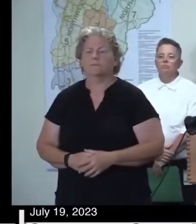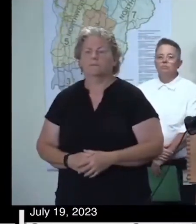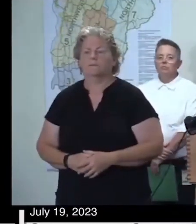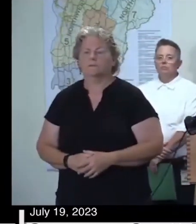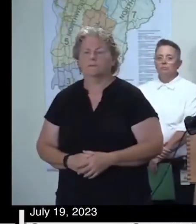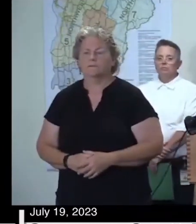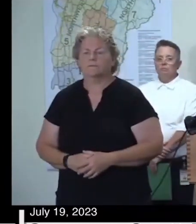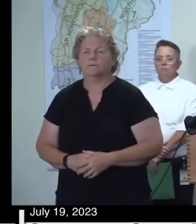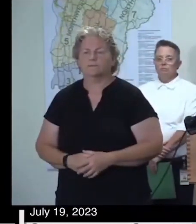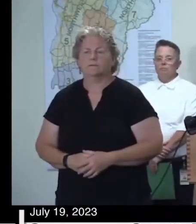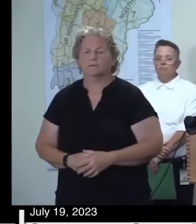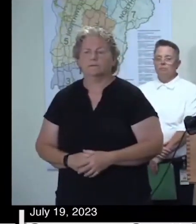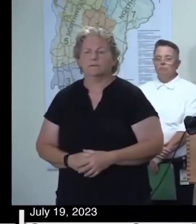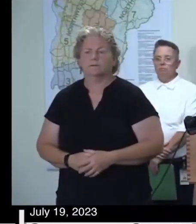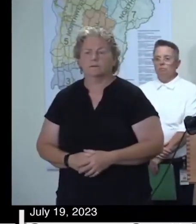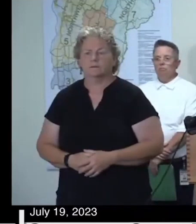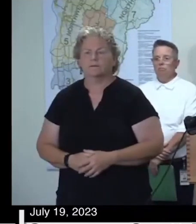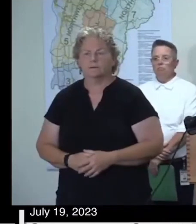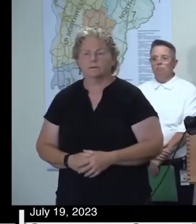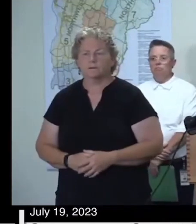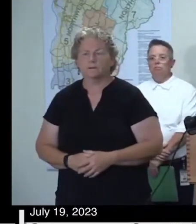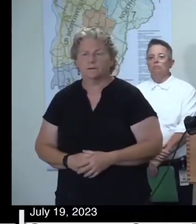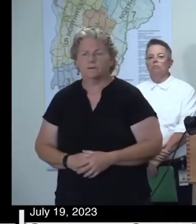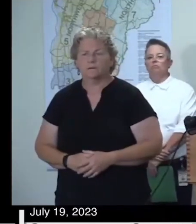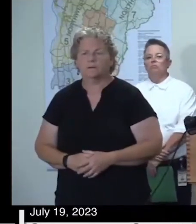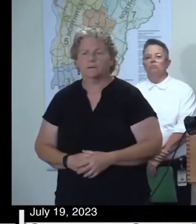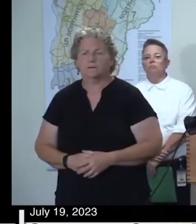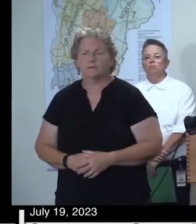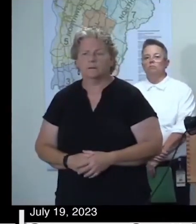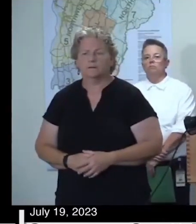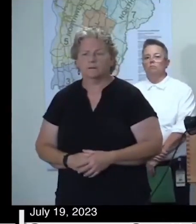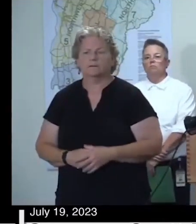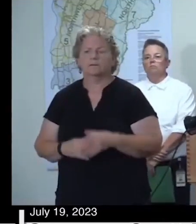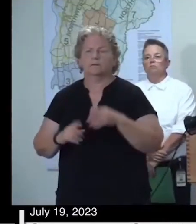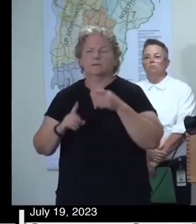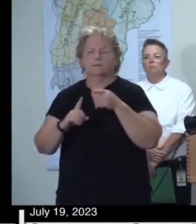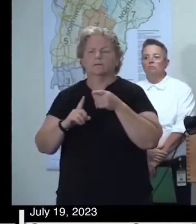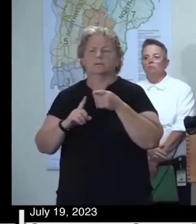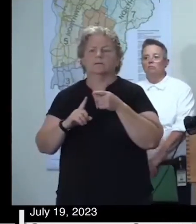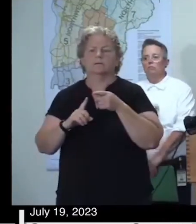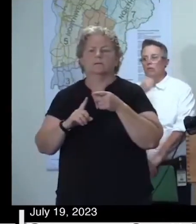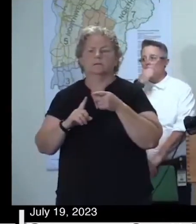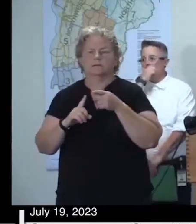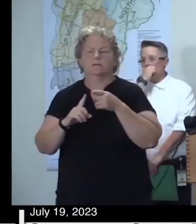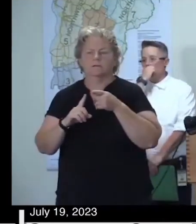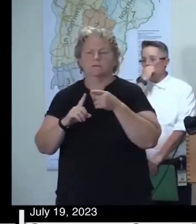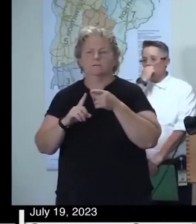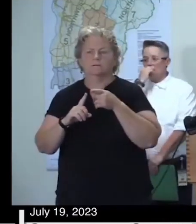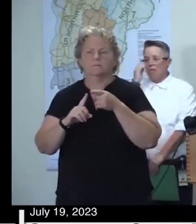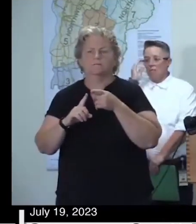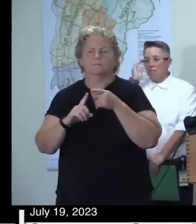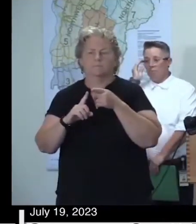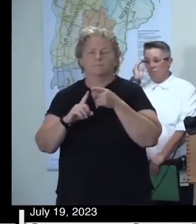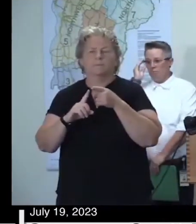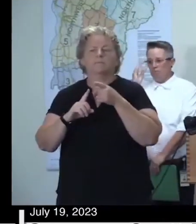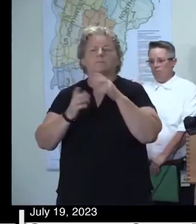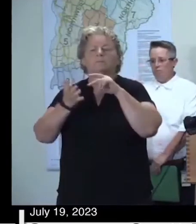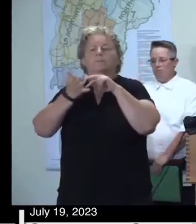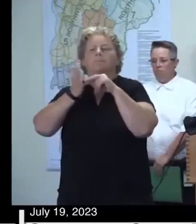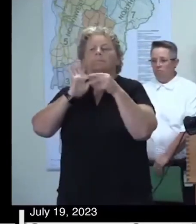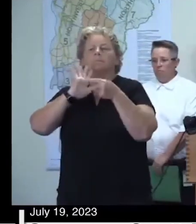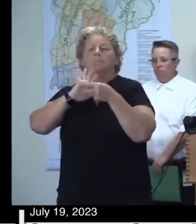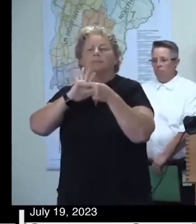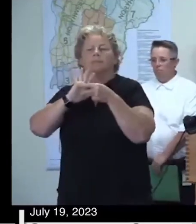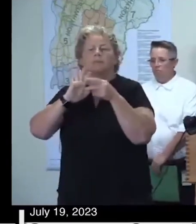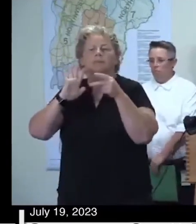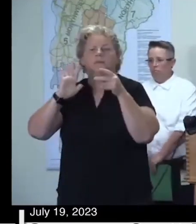and the number of homes damaged is what we focus on, not the totality of the county. So if the majority of the county is okay, but you have a